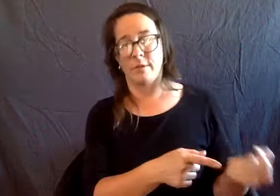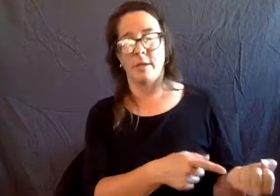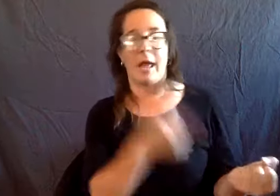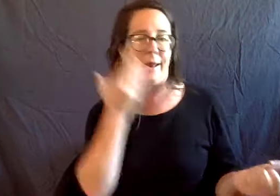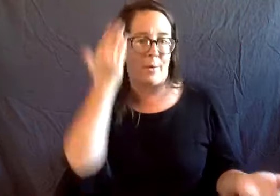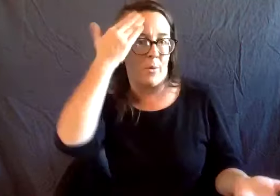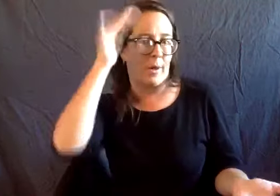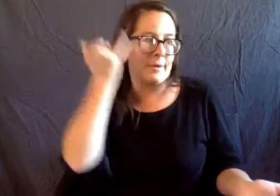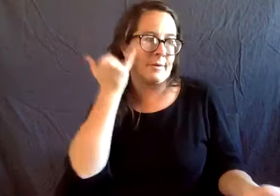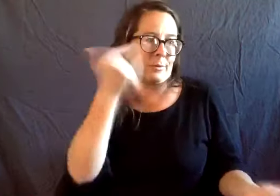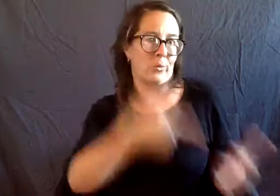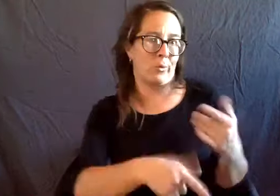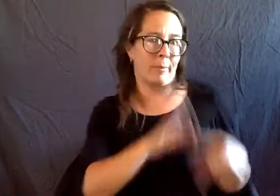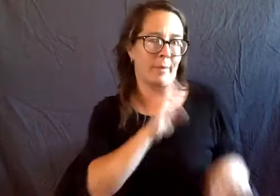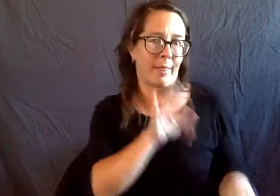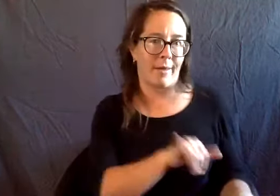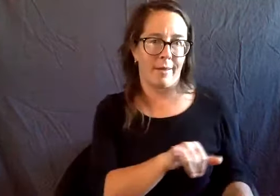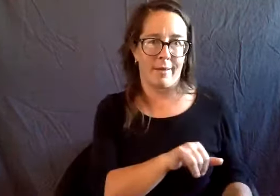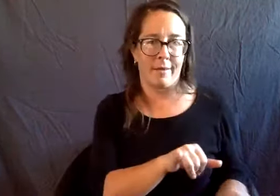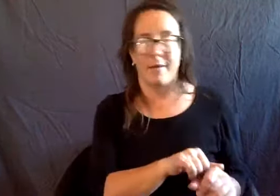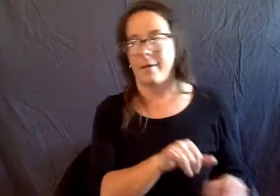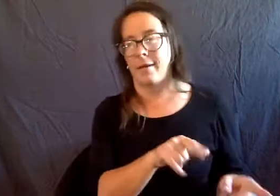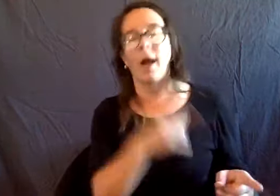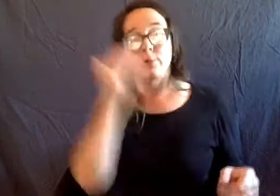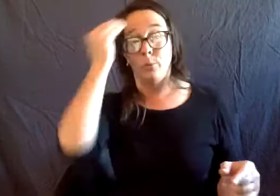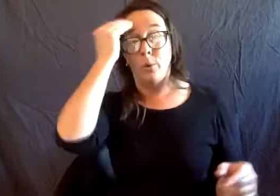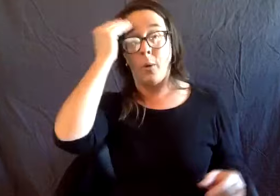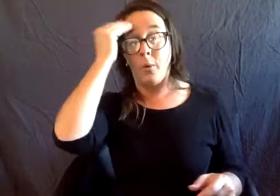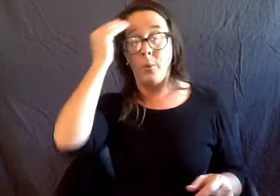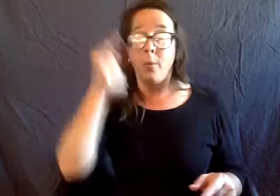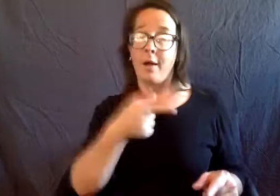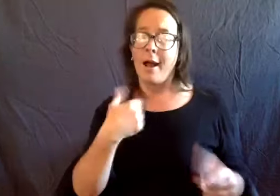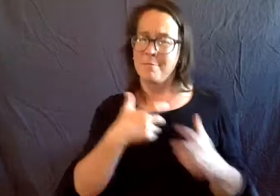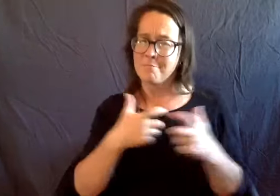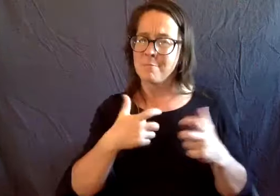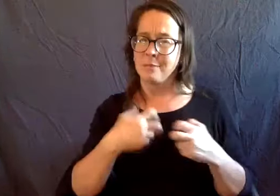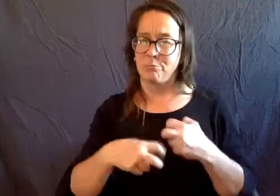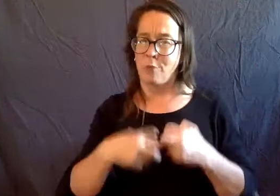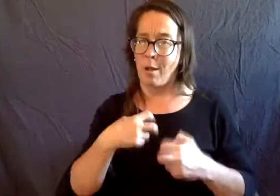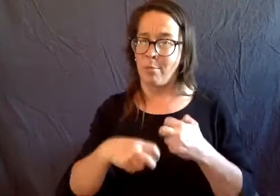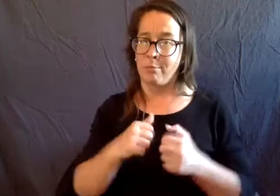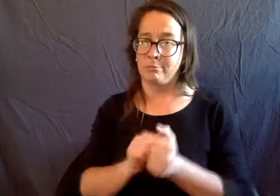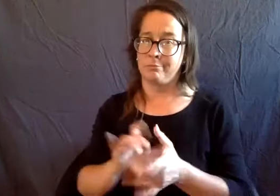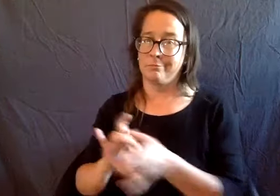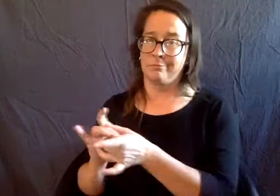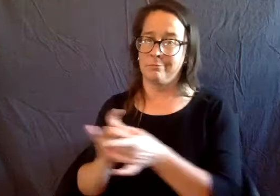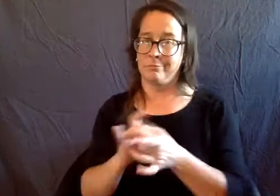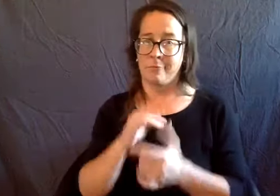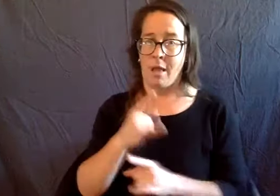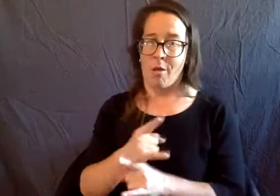no, or what I would do. I did know that I had a big problem with alcohol. Okay, I knew